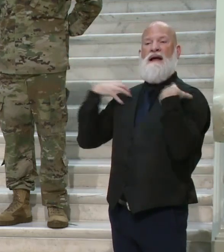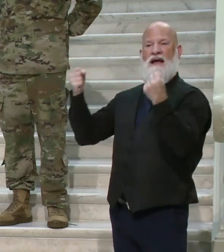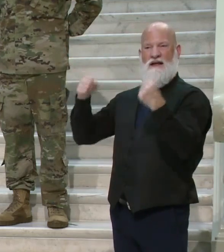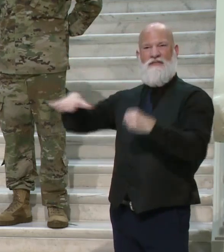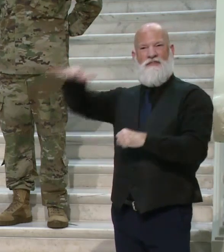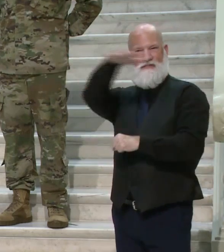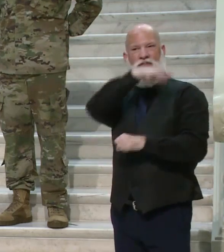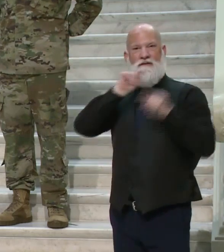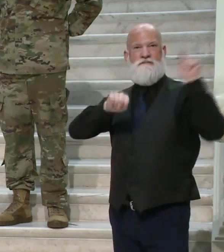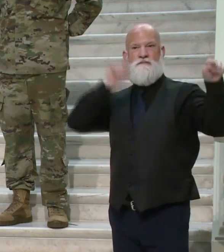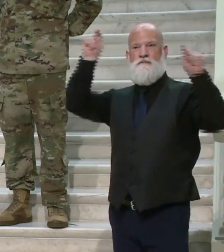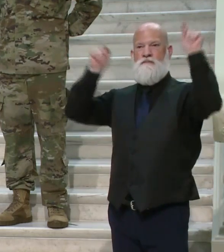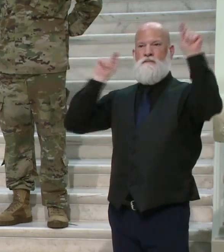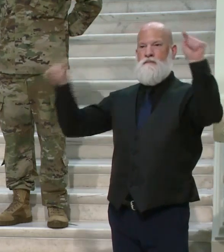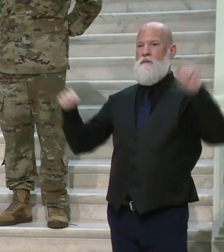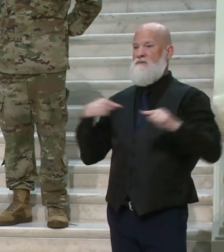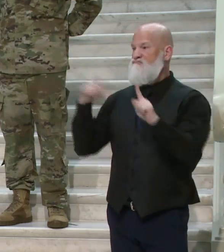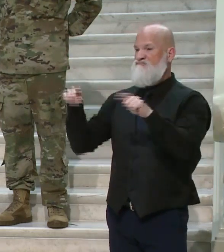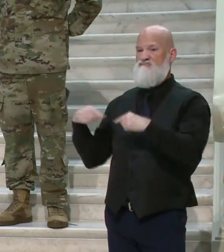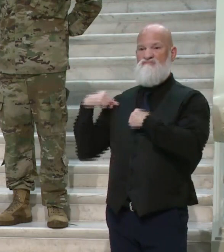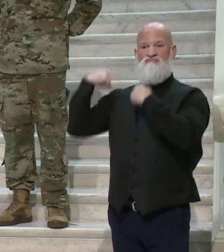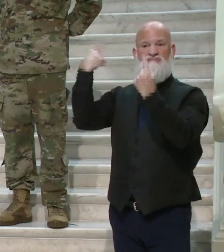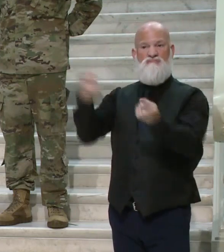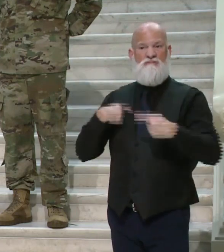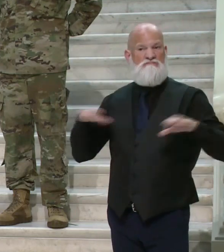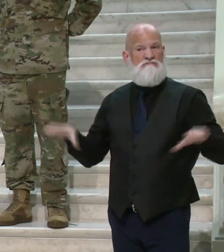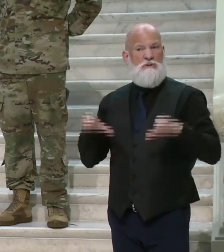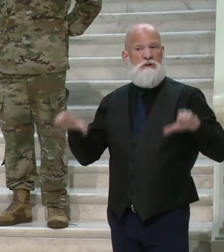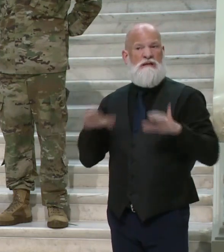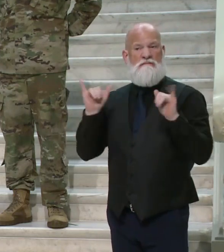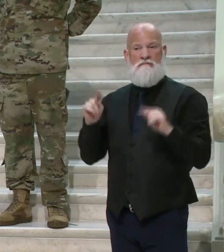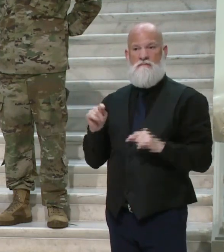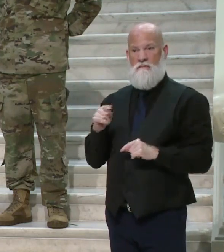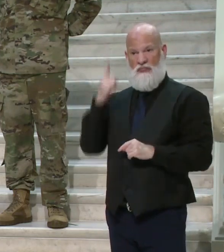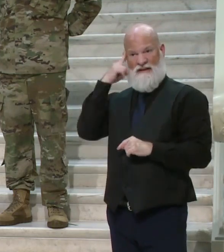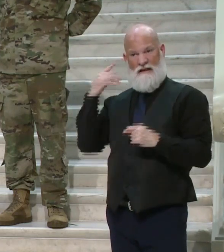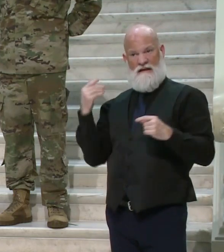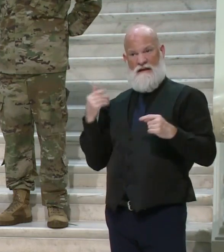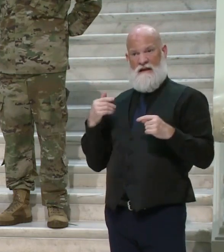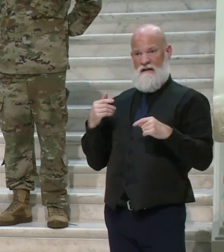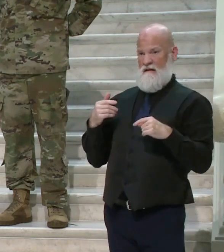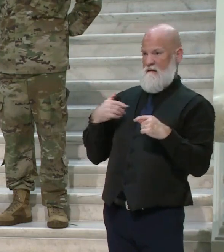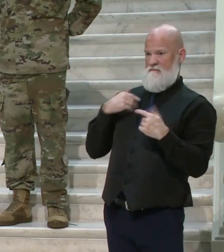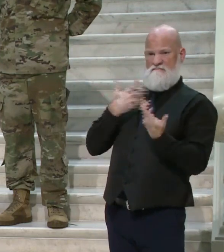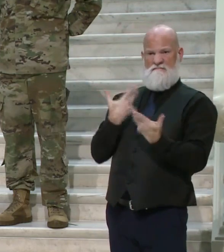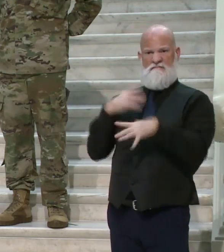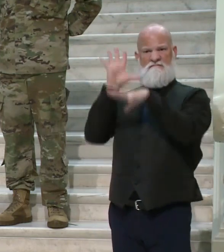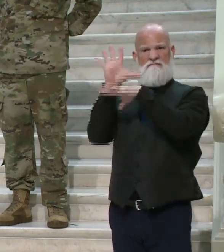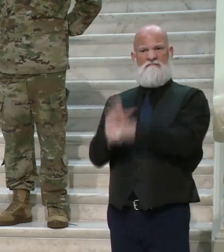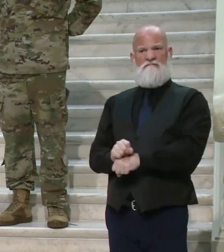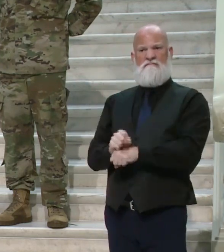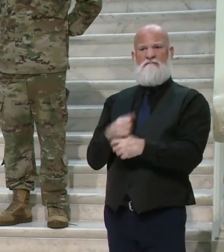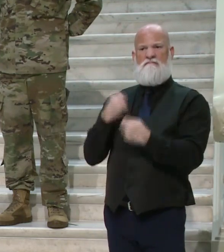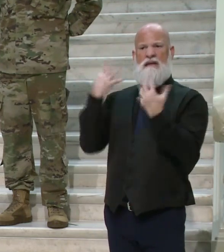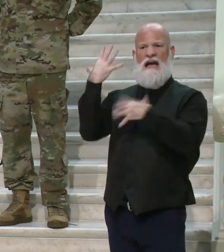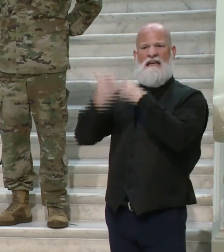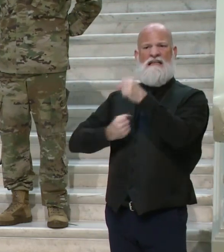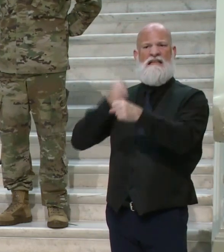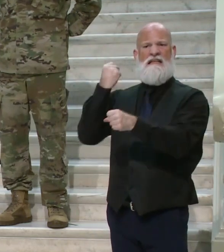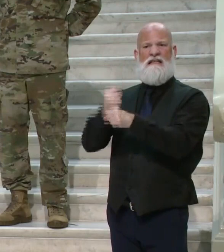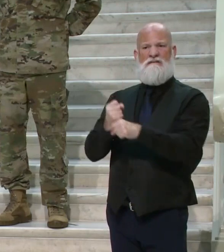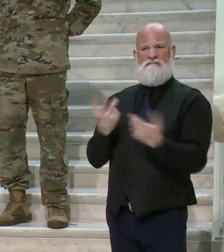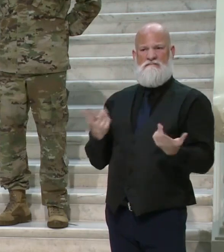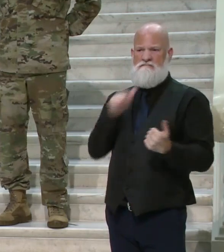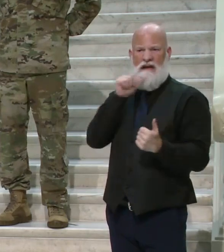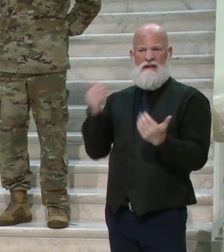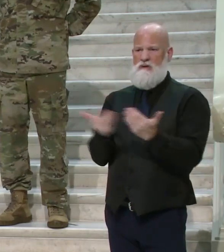as I said, we have been doing this. This is not something that is new to public health. We've done it for years for other infectious diseases,